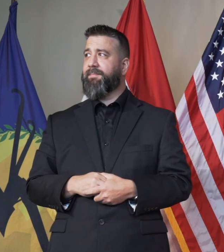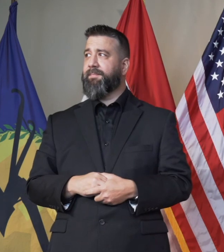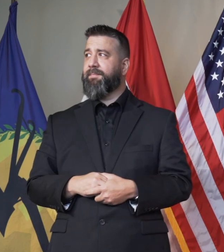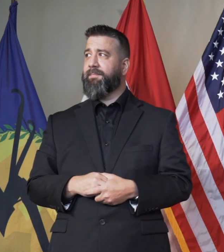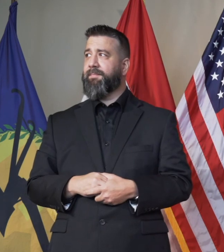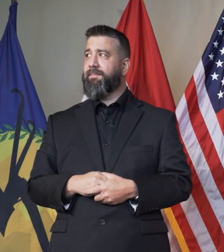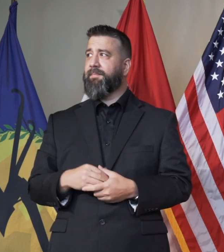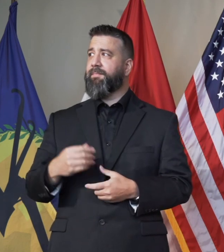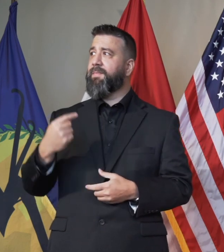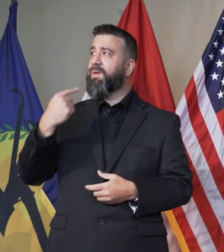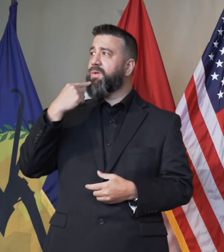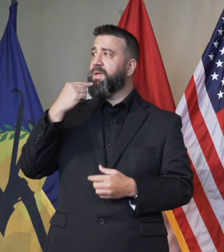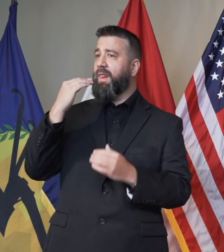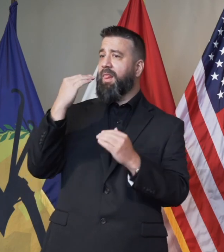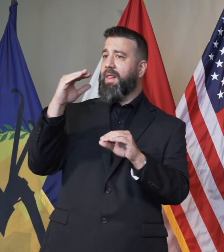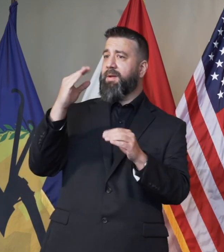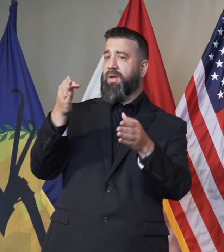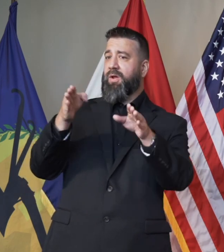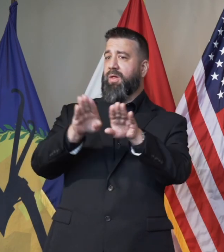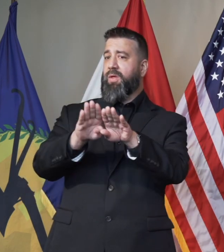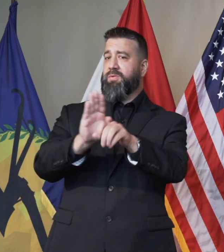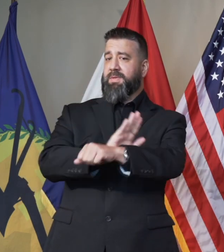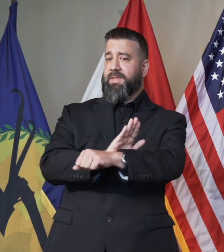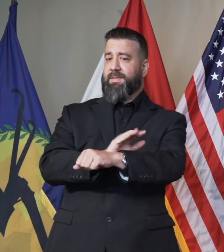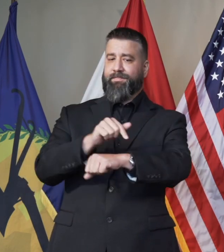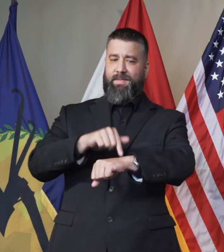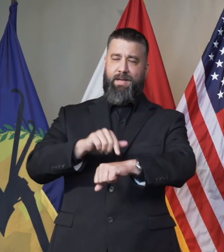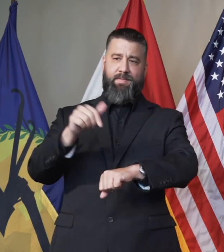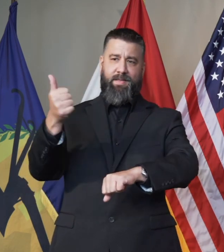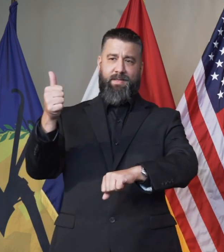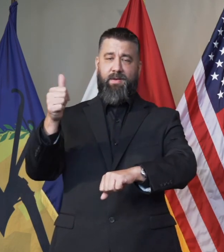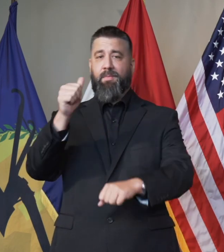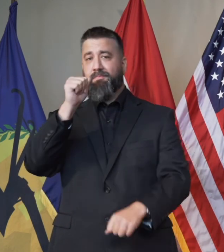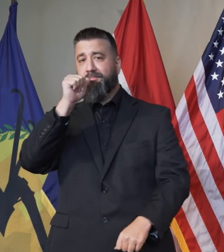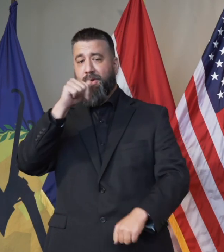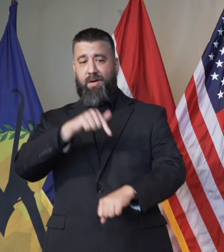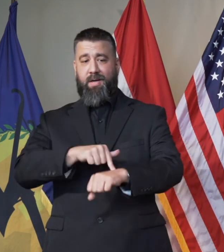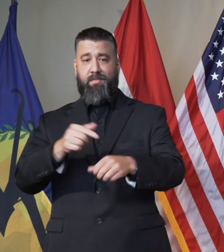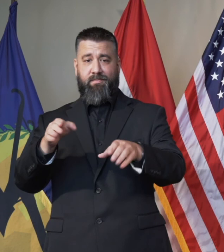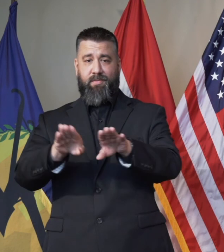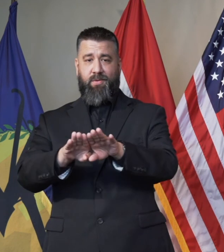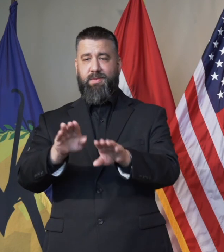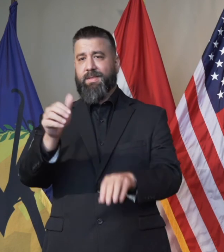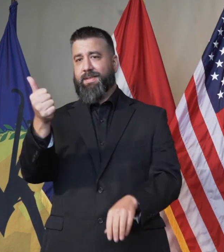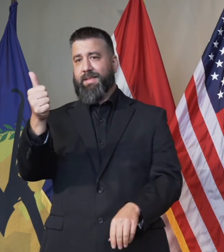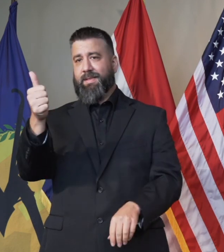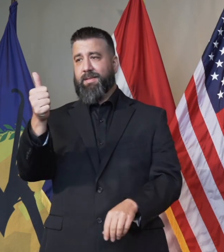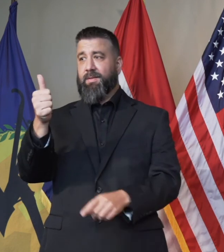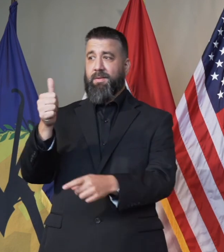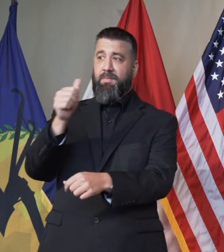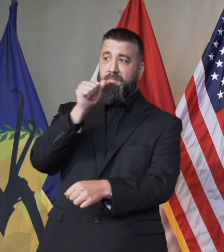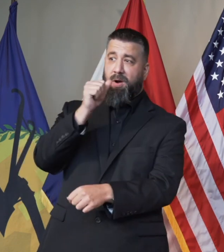Okay? Curfew's at 10 p.m. Is there a question? Yeah, bar curfew, 10 p.m. Bargain restaurant.